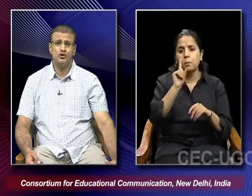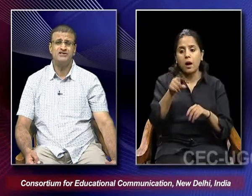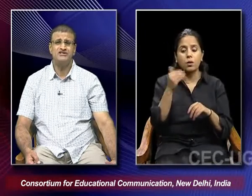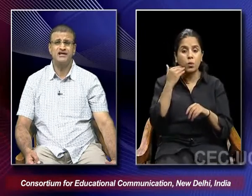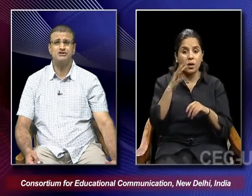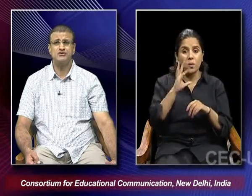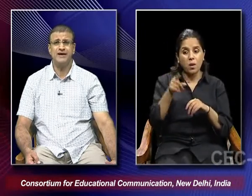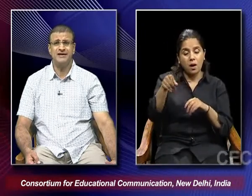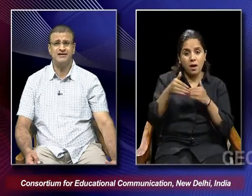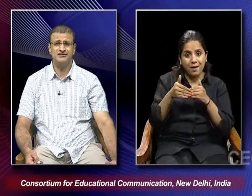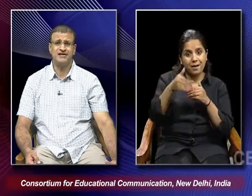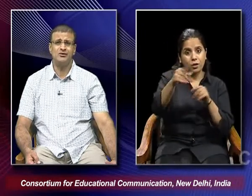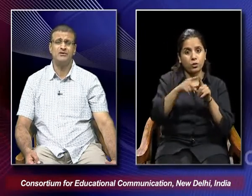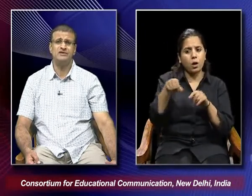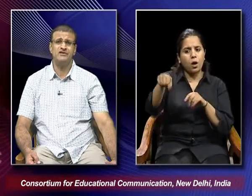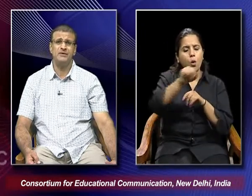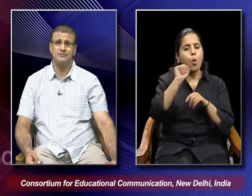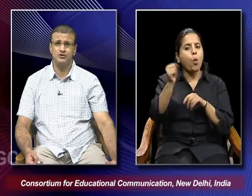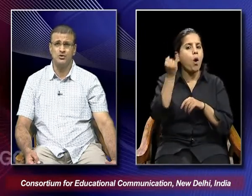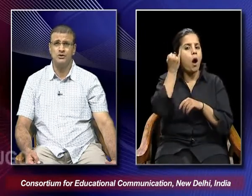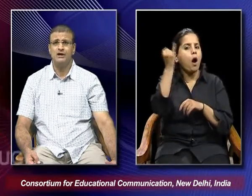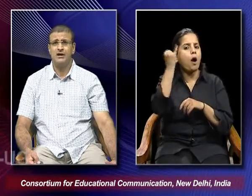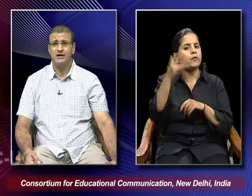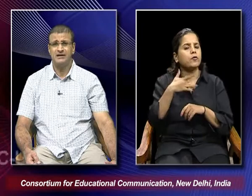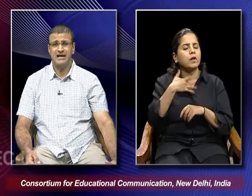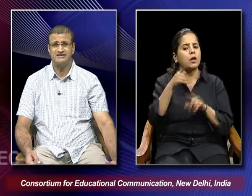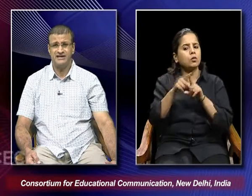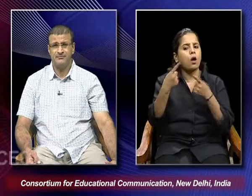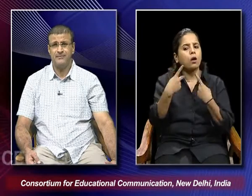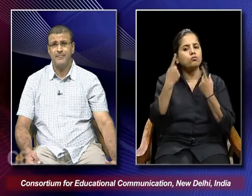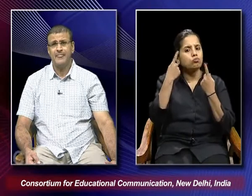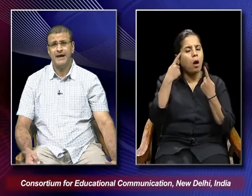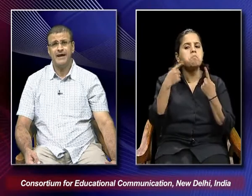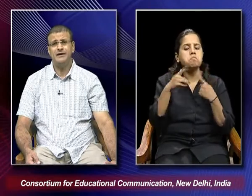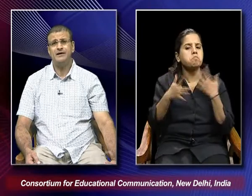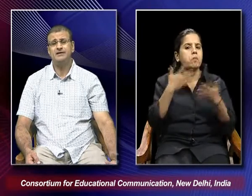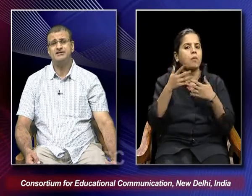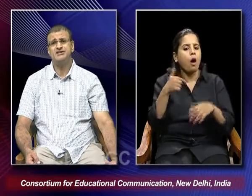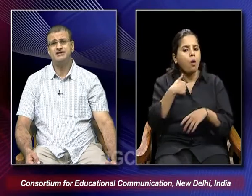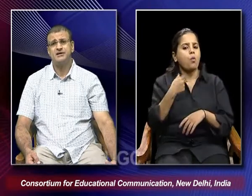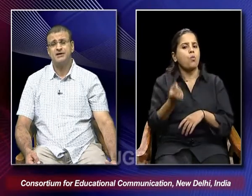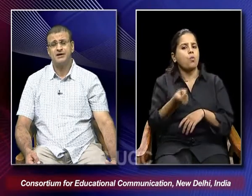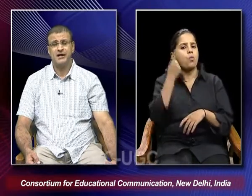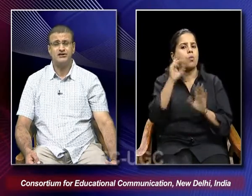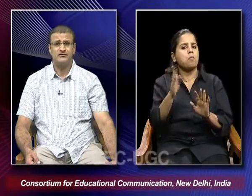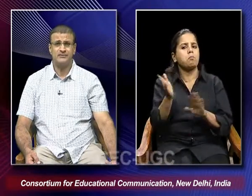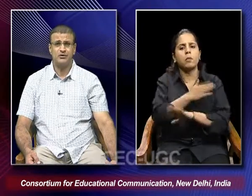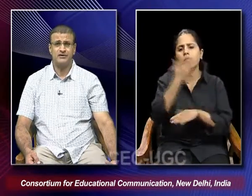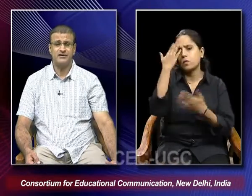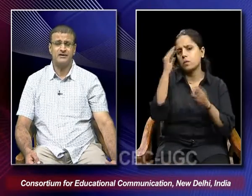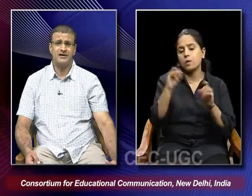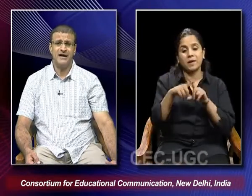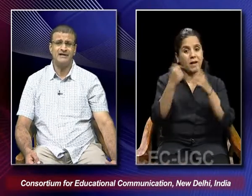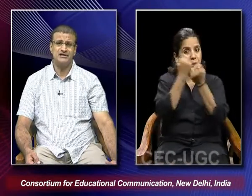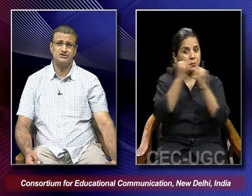all these kinds of ideals, then only they will be able to realize them. And these kinds of